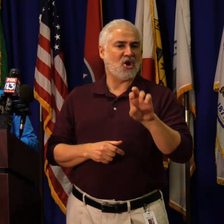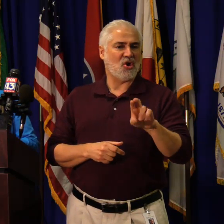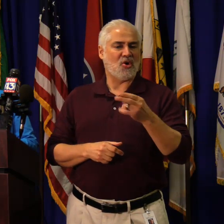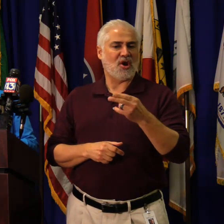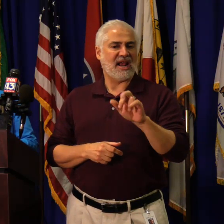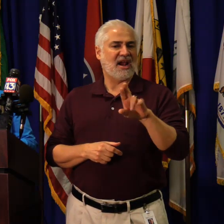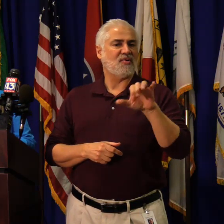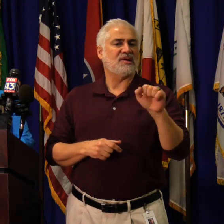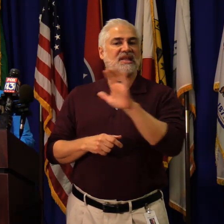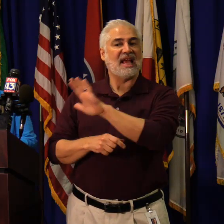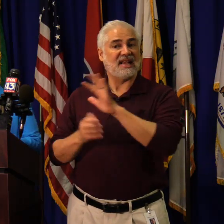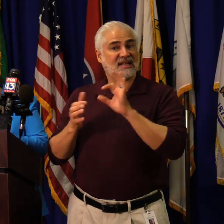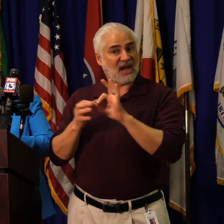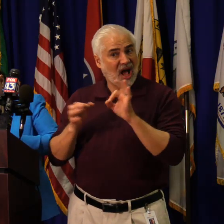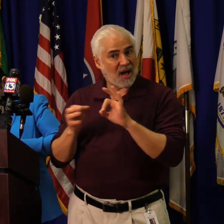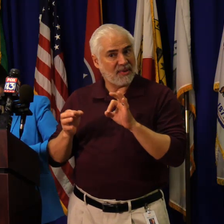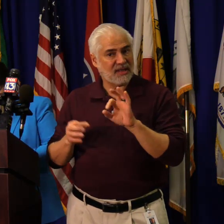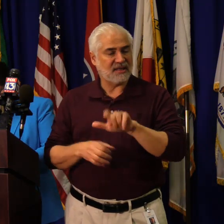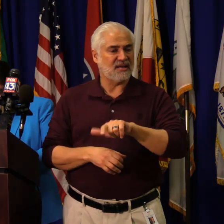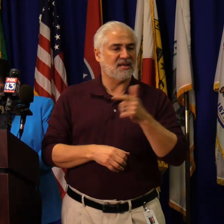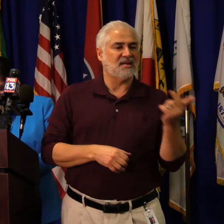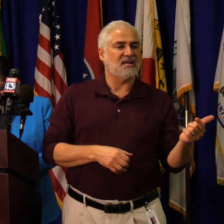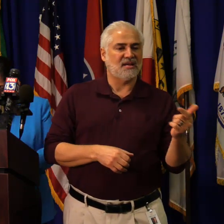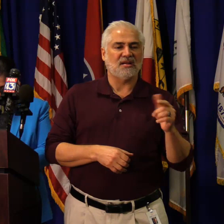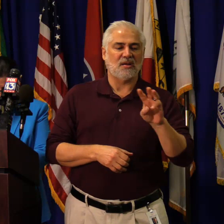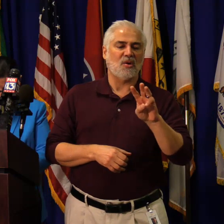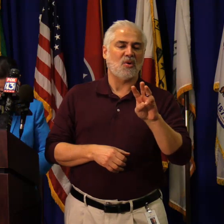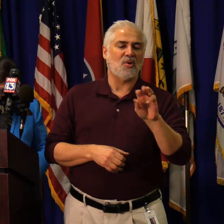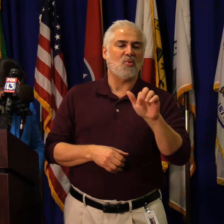few words, and then to Ms. Wiley.